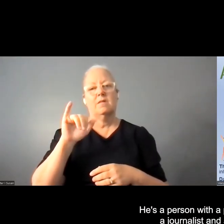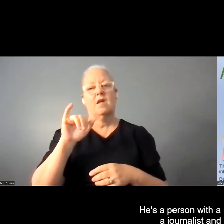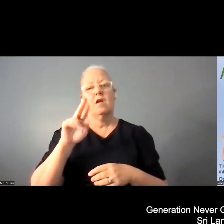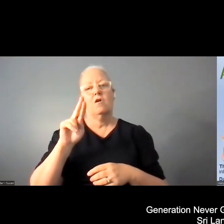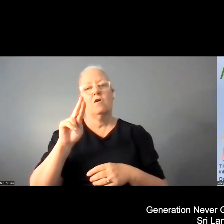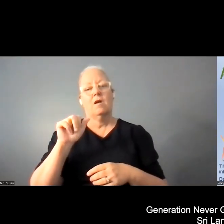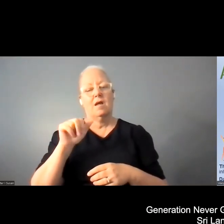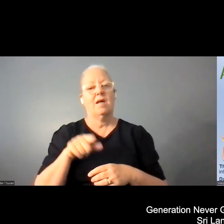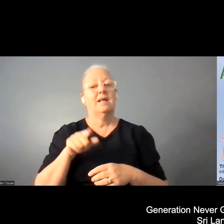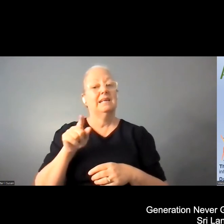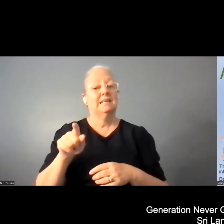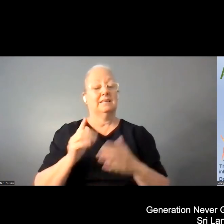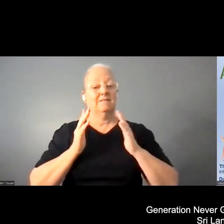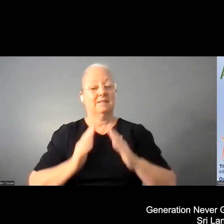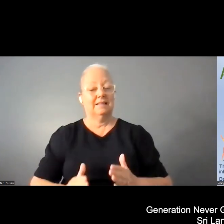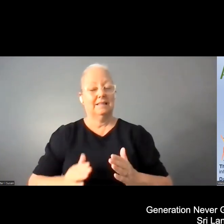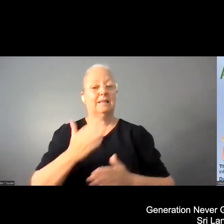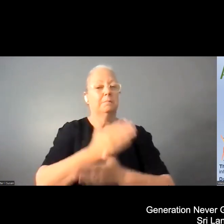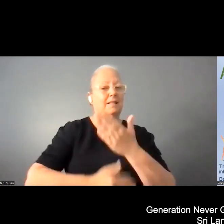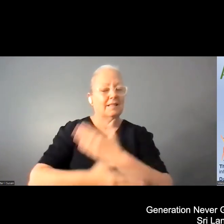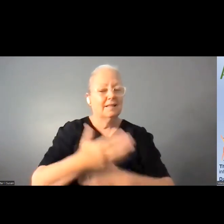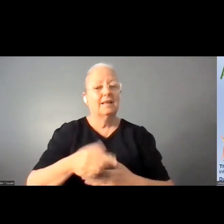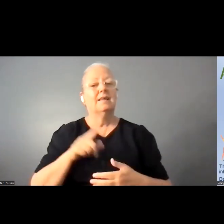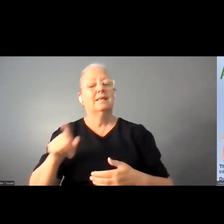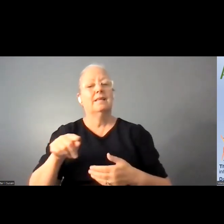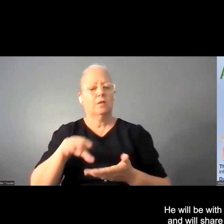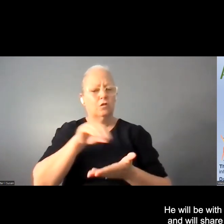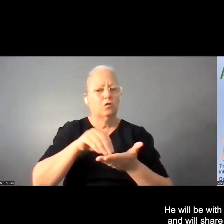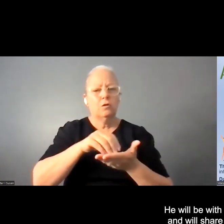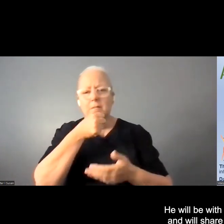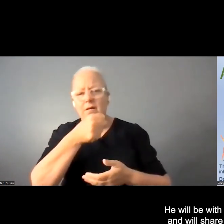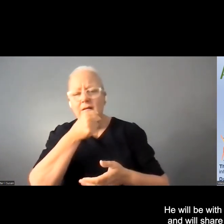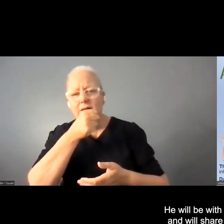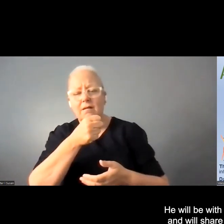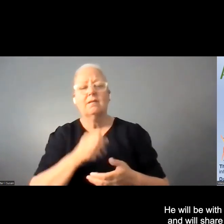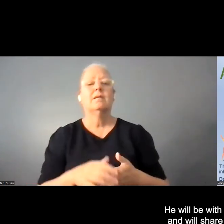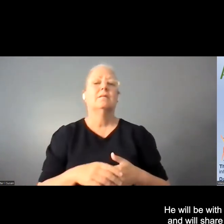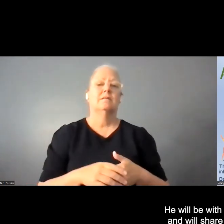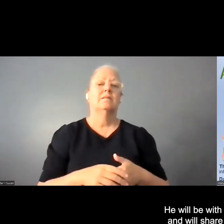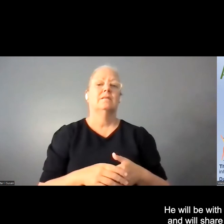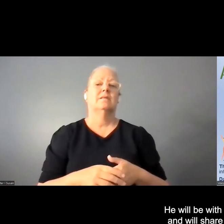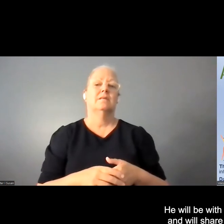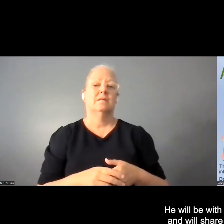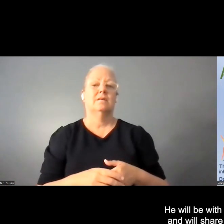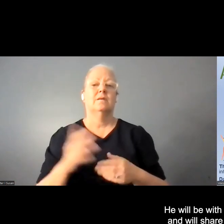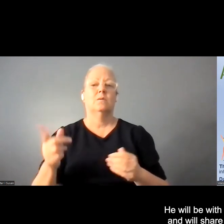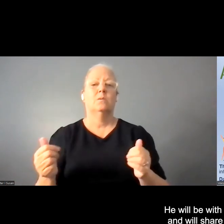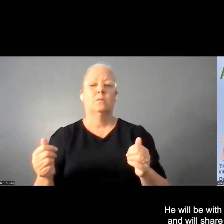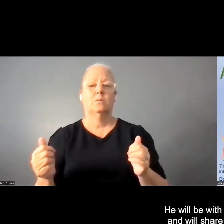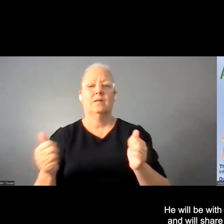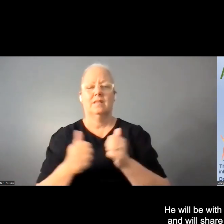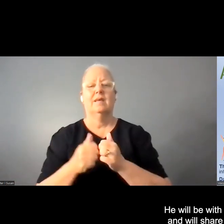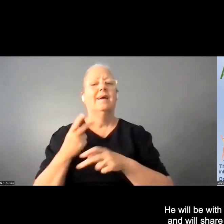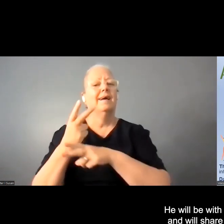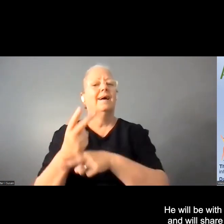and a member of Generation Never Give Up Network Sri Lanka. He will be with Ms. Nimu from Care Lever